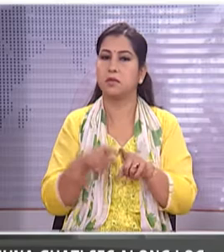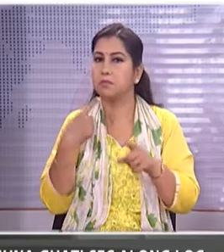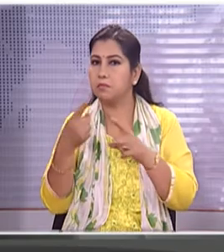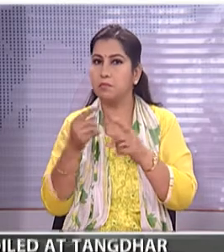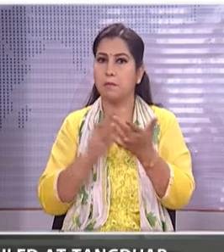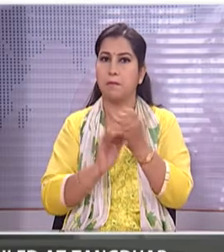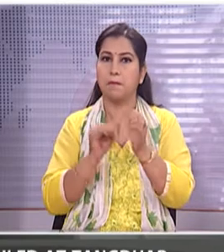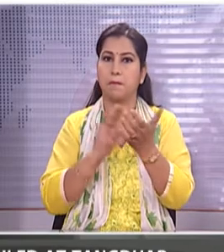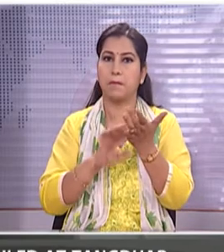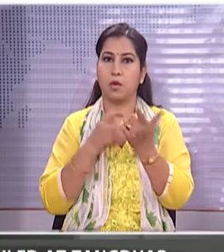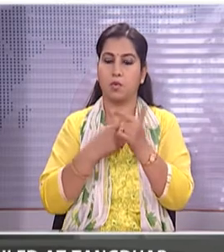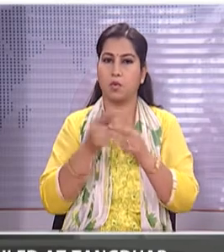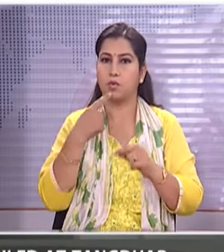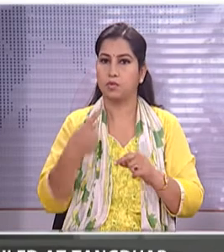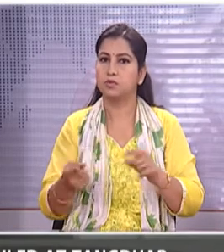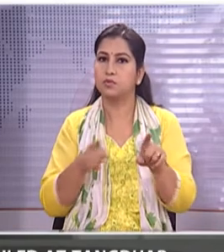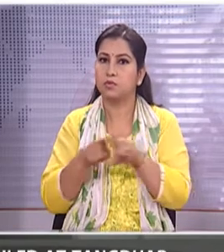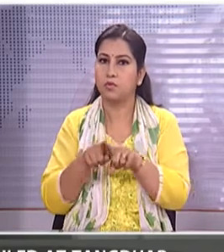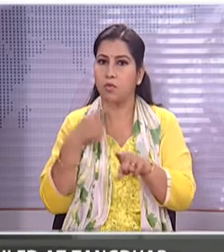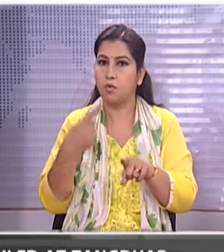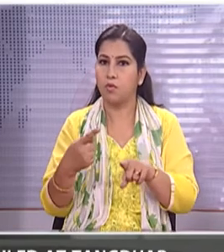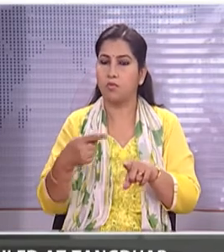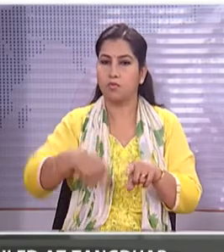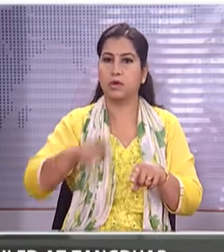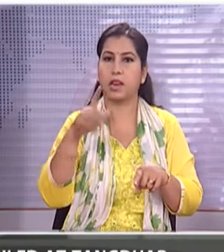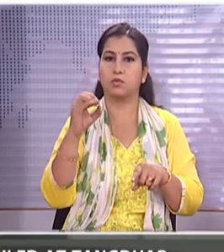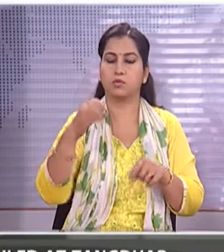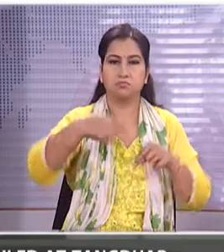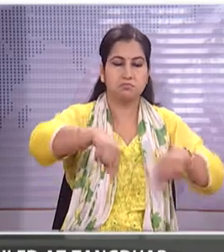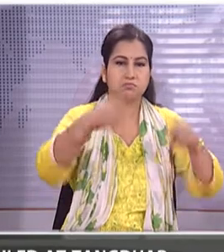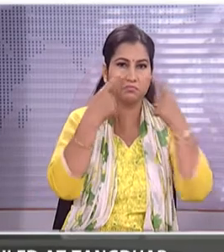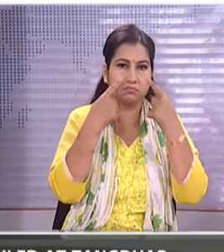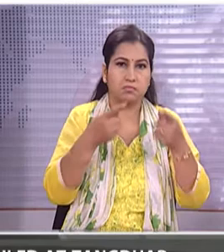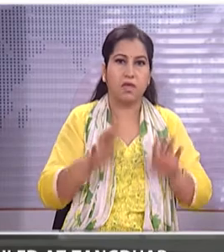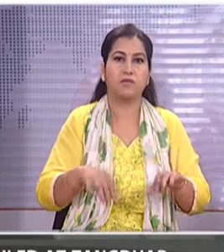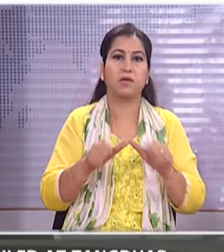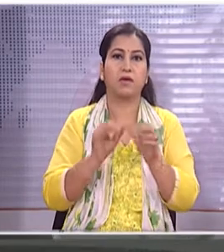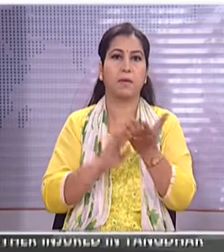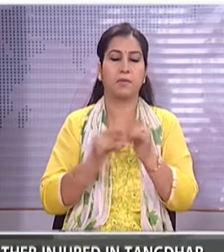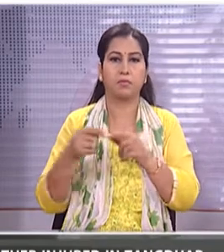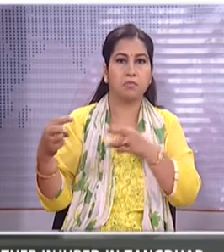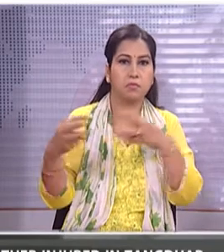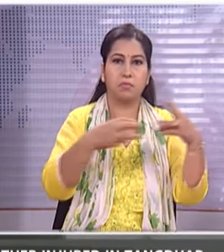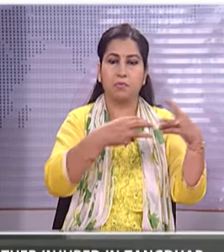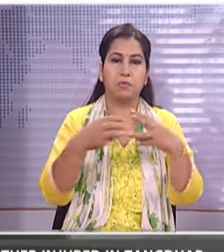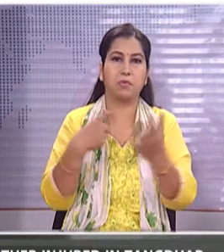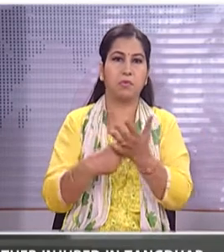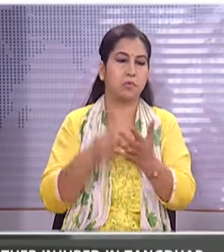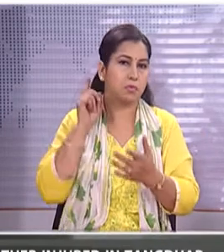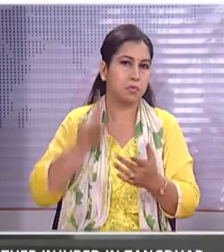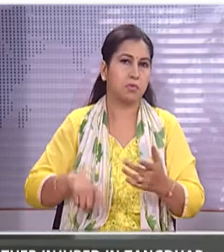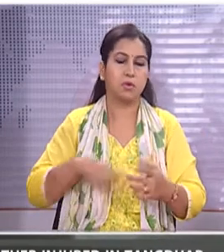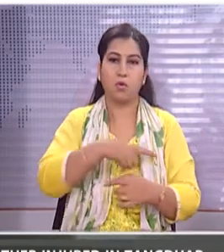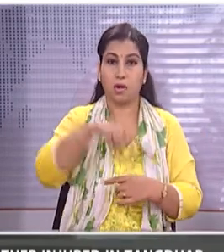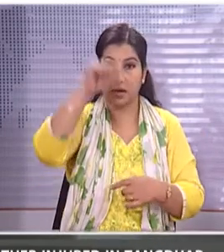and National Security Advisor Ajit Dobhal on the LOC situation. Amid ceasefire violations, Indian Army troops